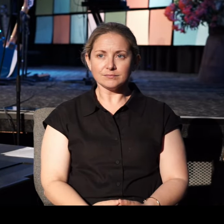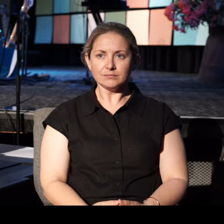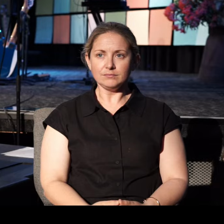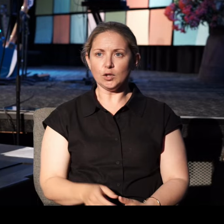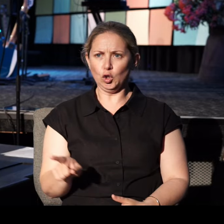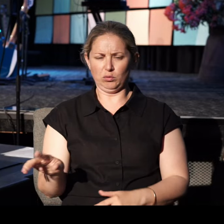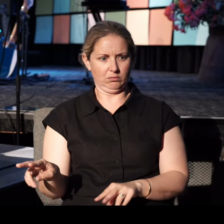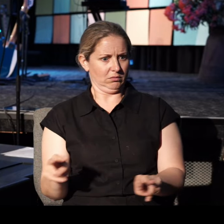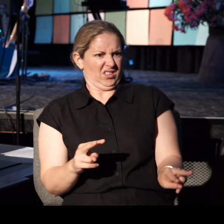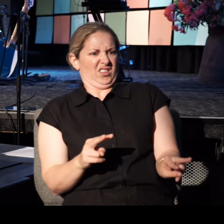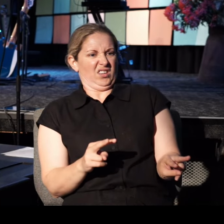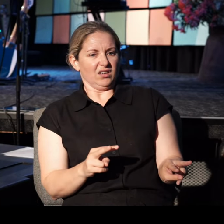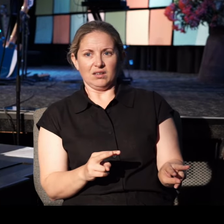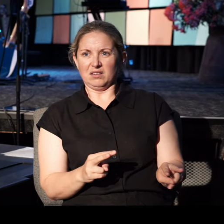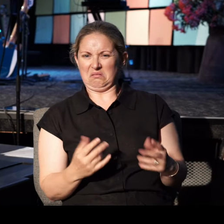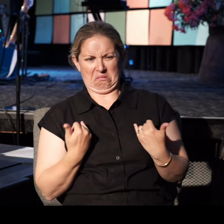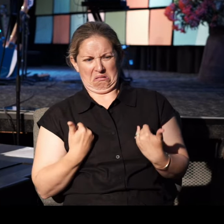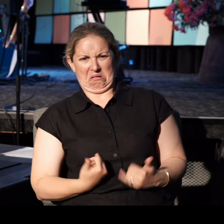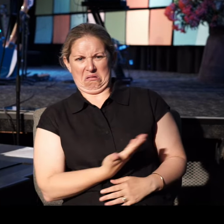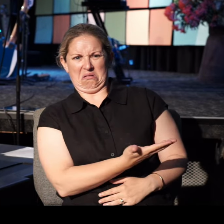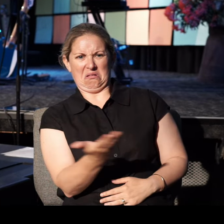You're repulsed by lawlessness.